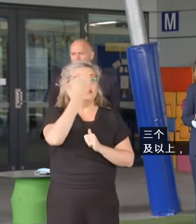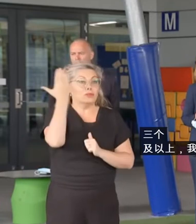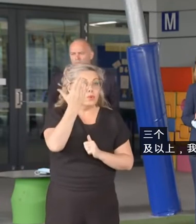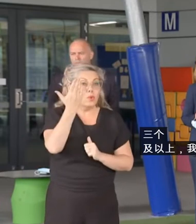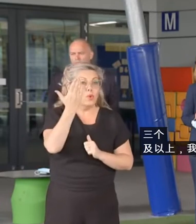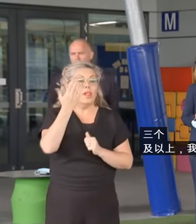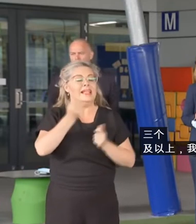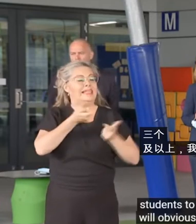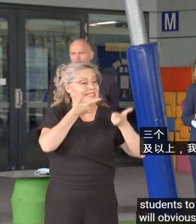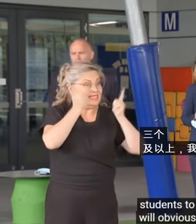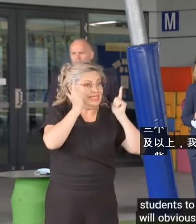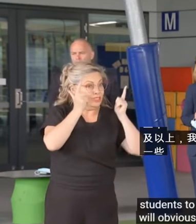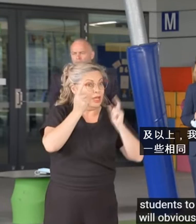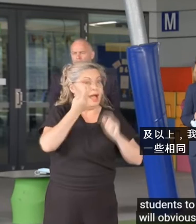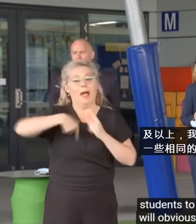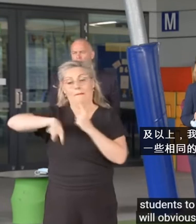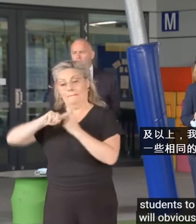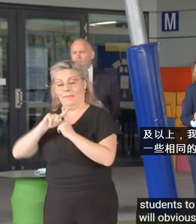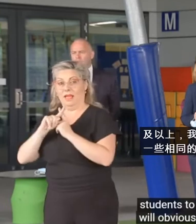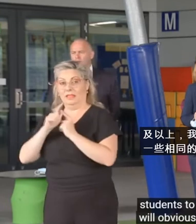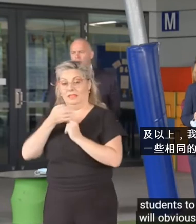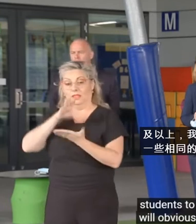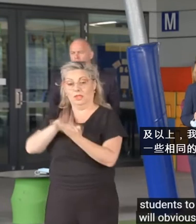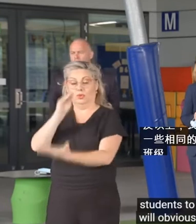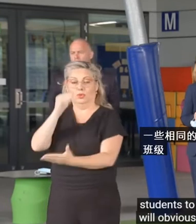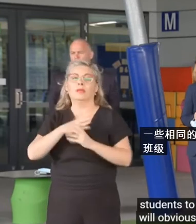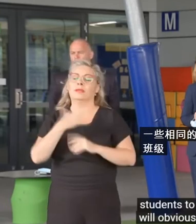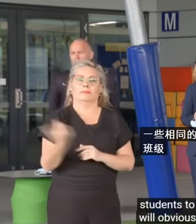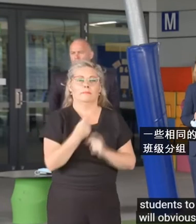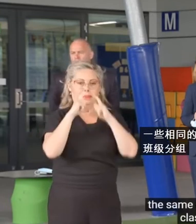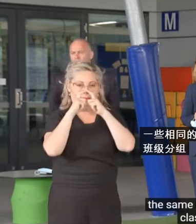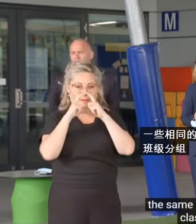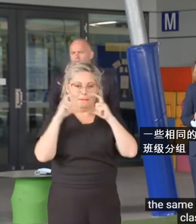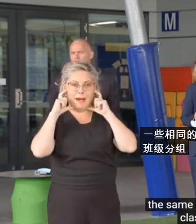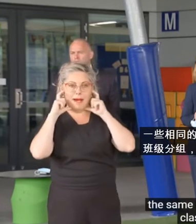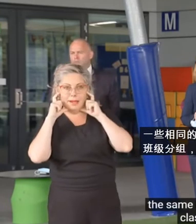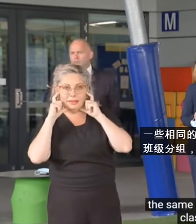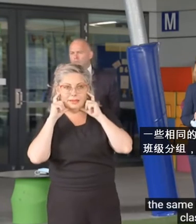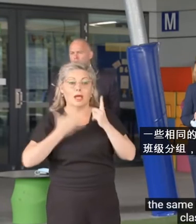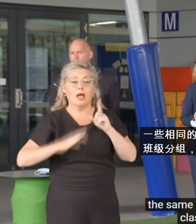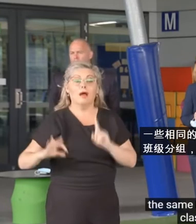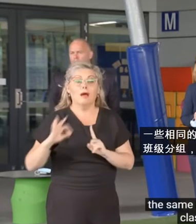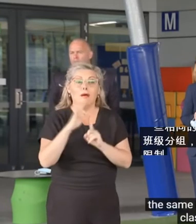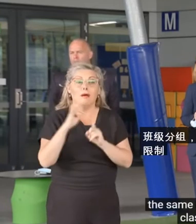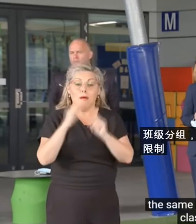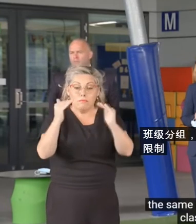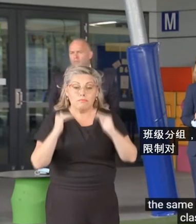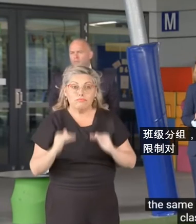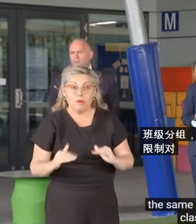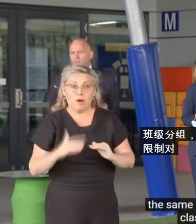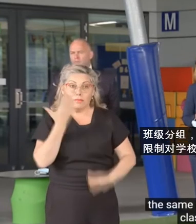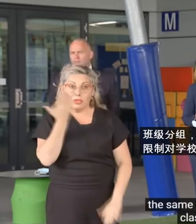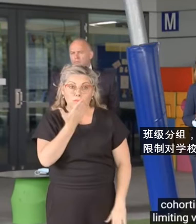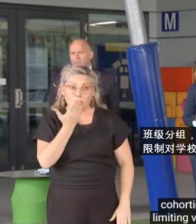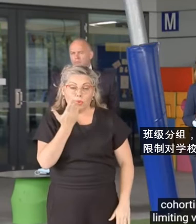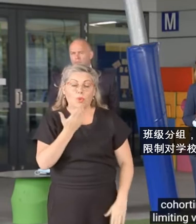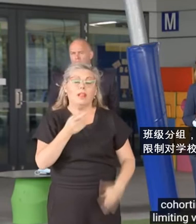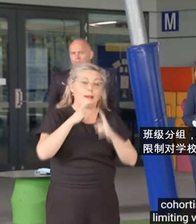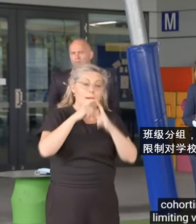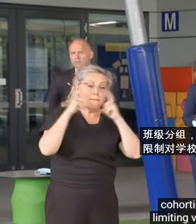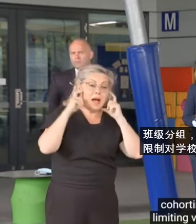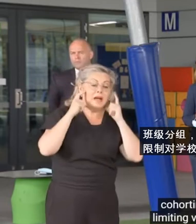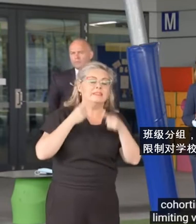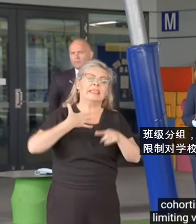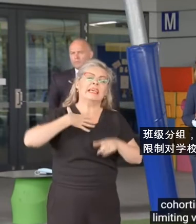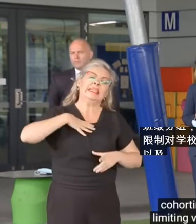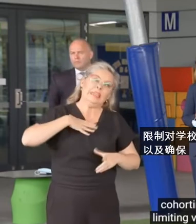above. We'll obviously be having some of the same provisions such as class cohorting, in addition to that limiting visits to the